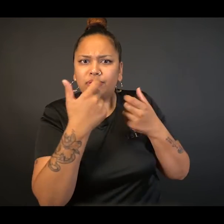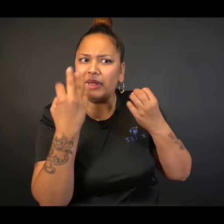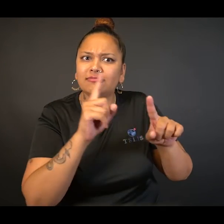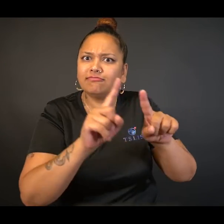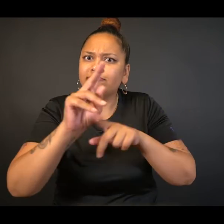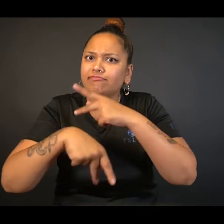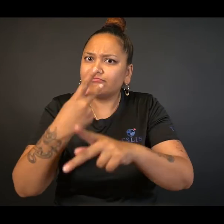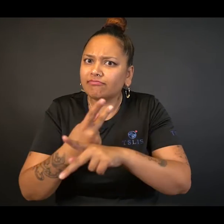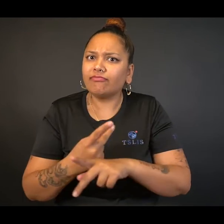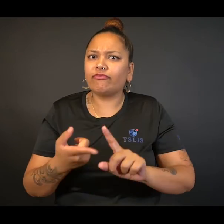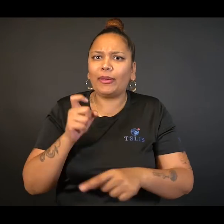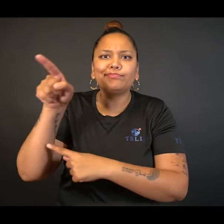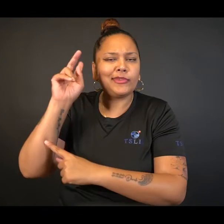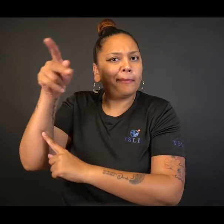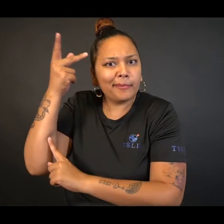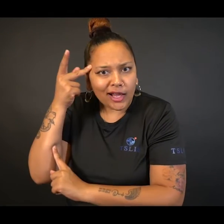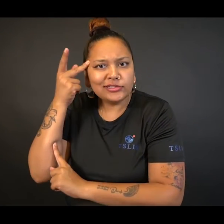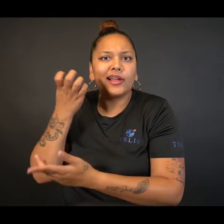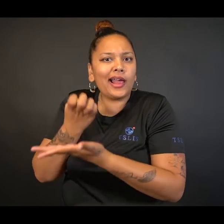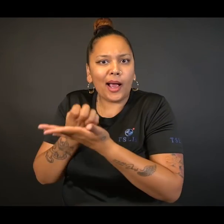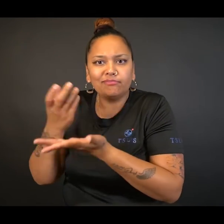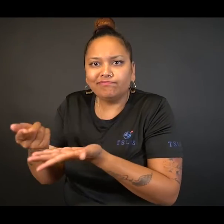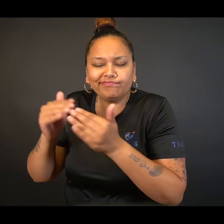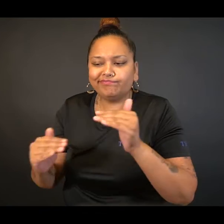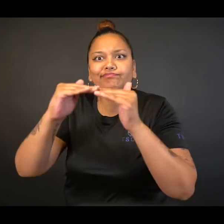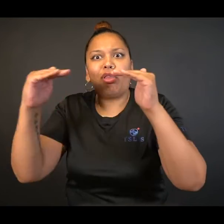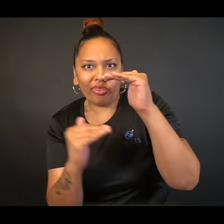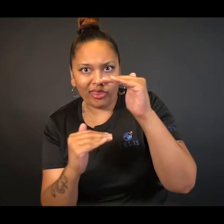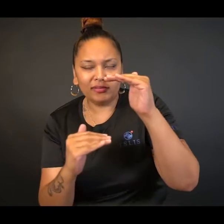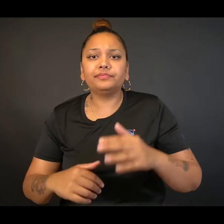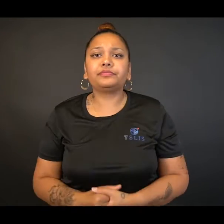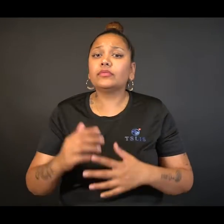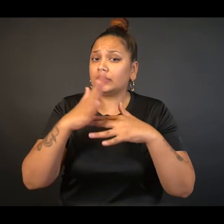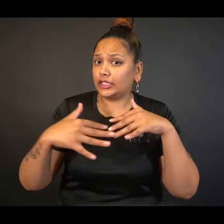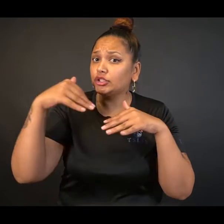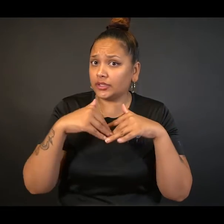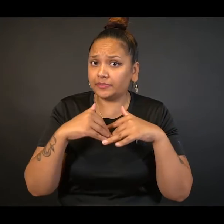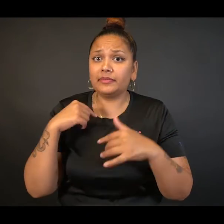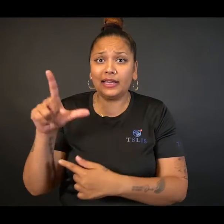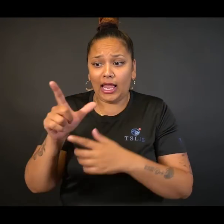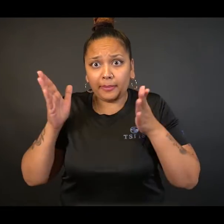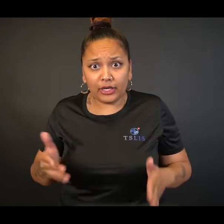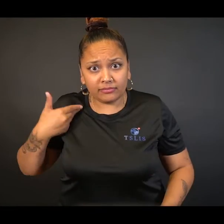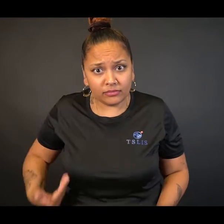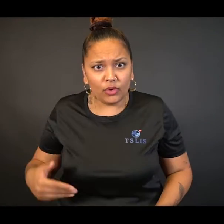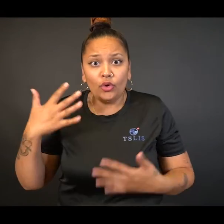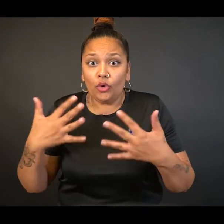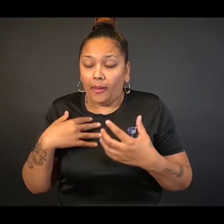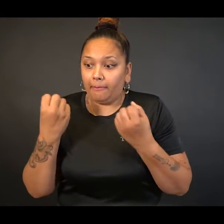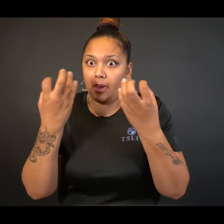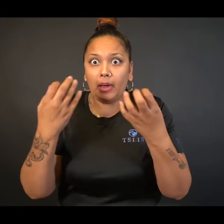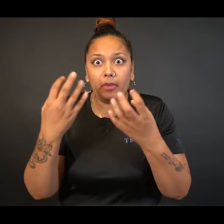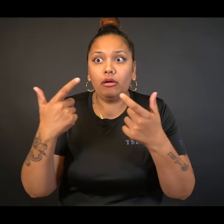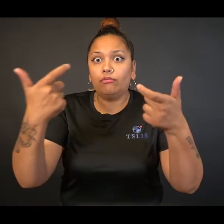created by political and economic inequities. As an Indigenous librarian, I can tell you there are barriers